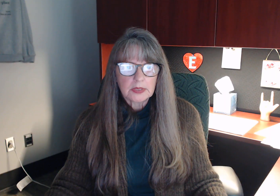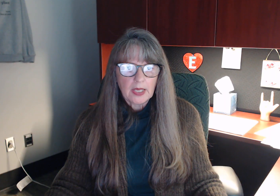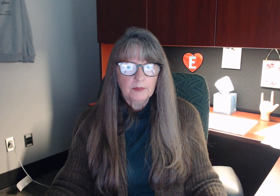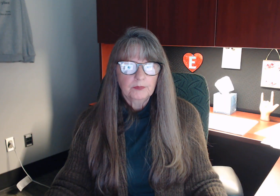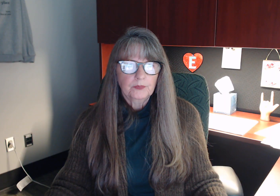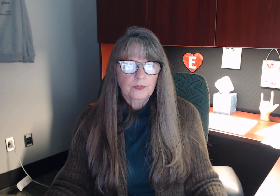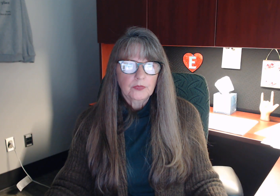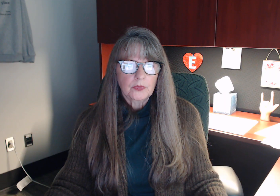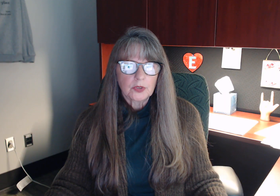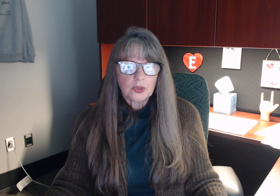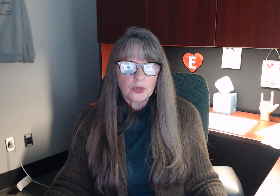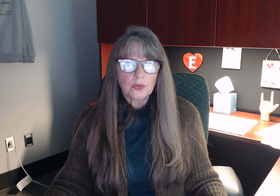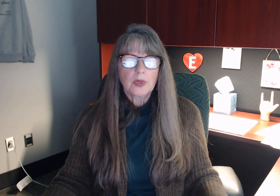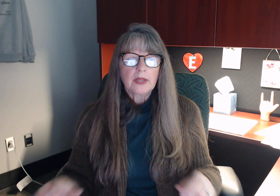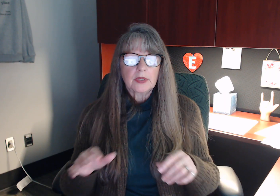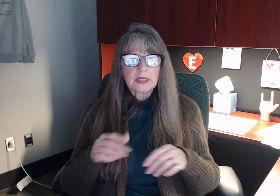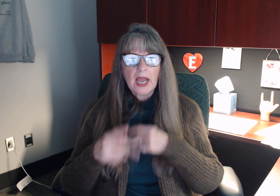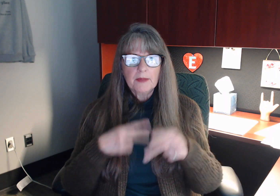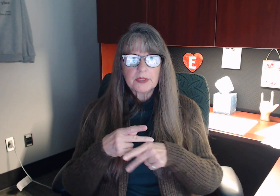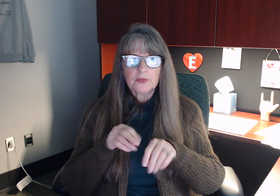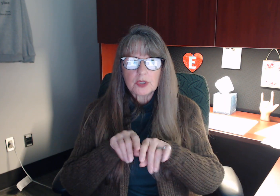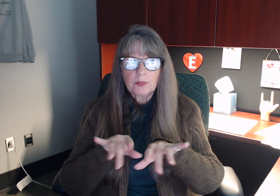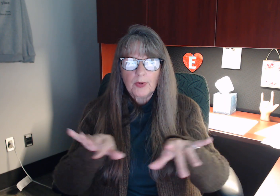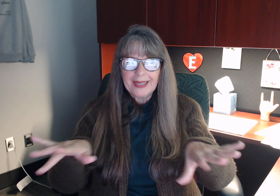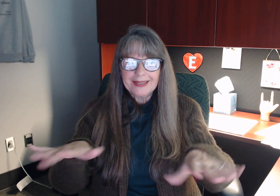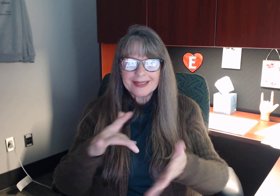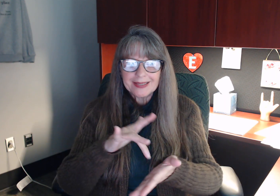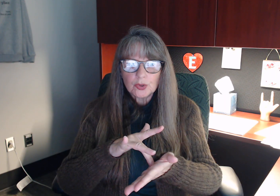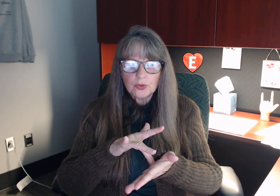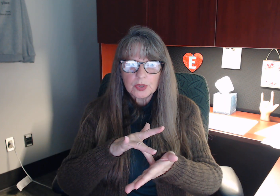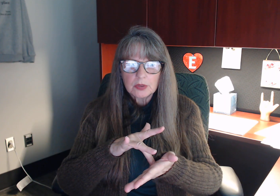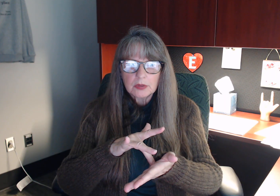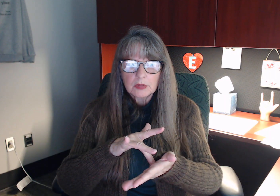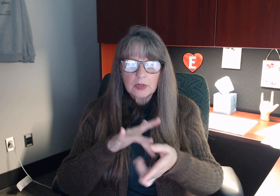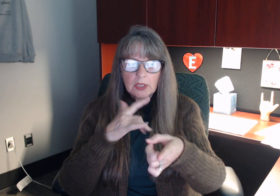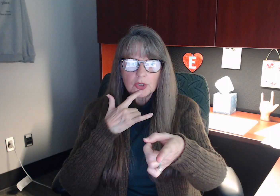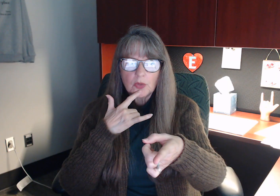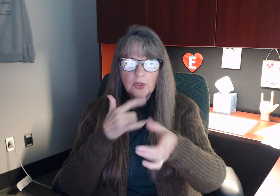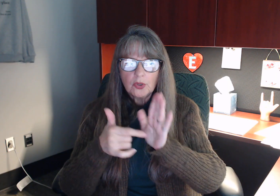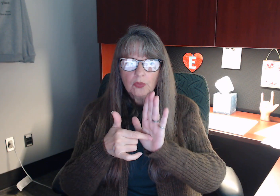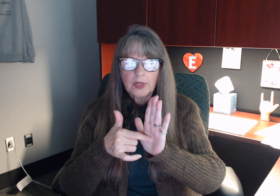same. 32, the types of spreading centers. And it's showing you that this